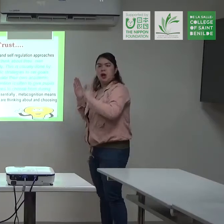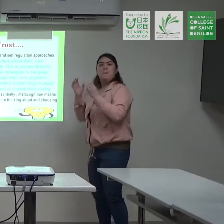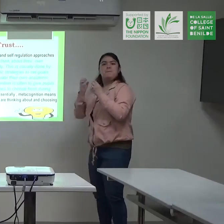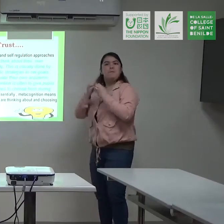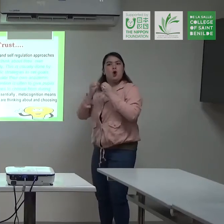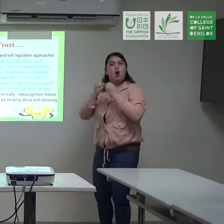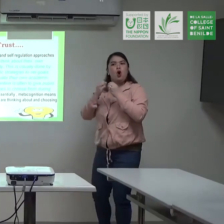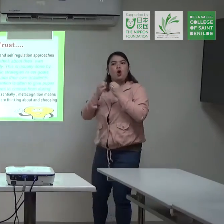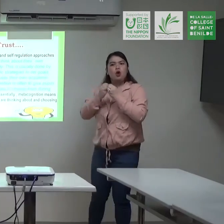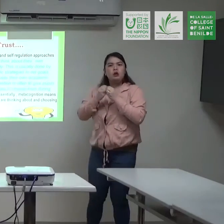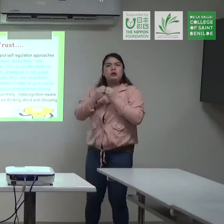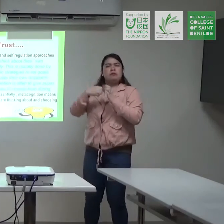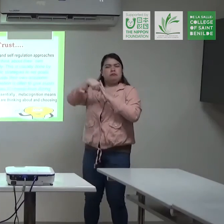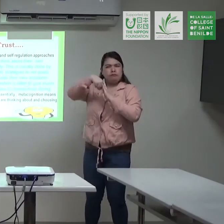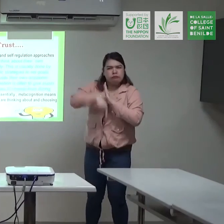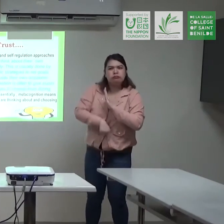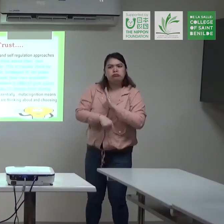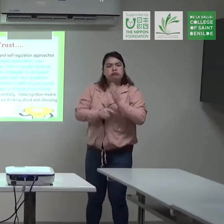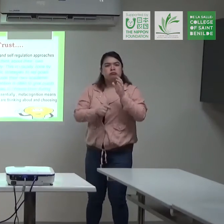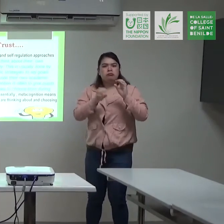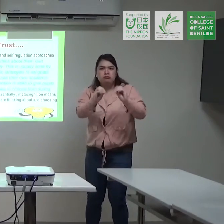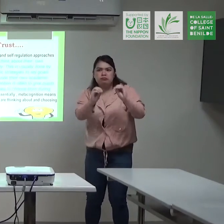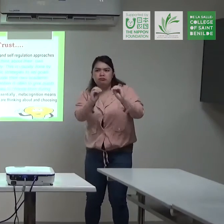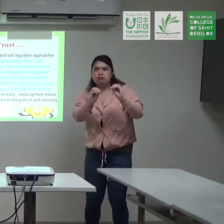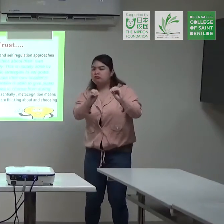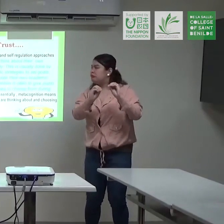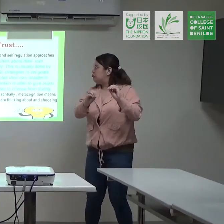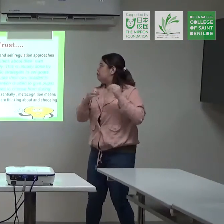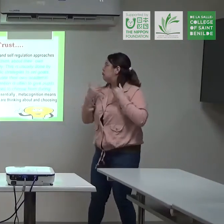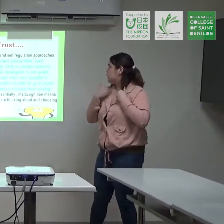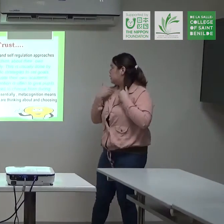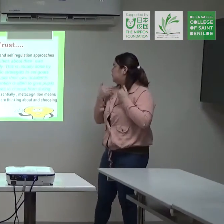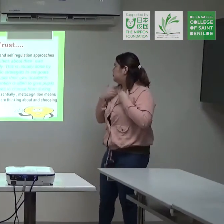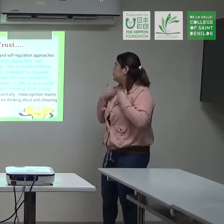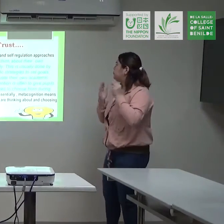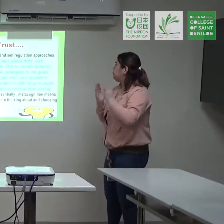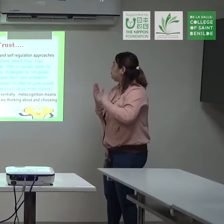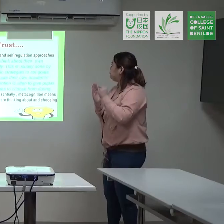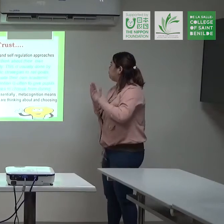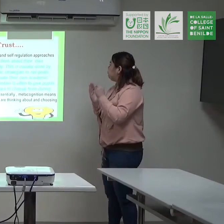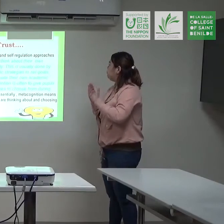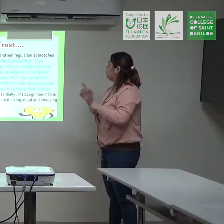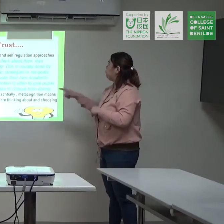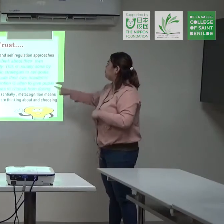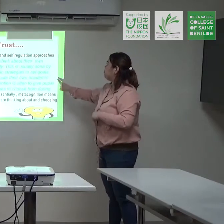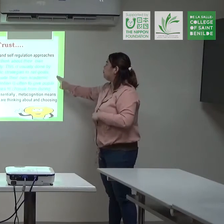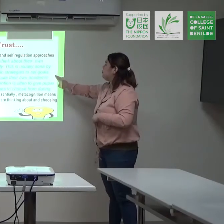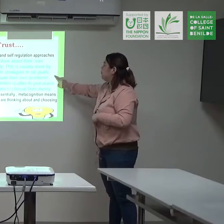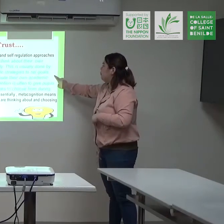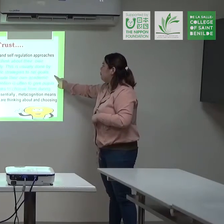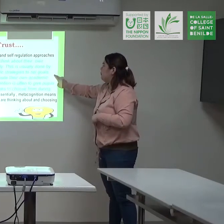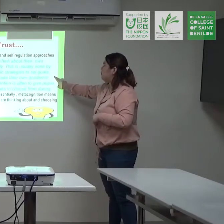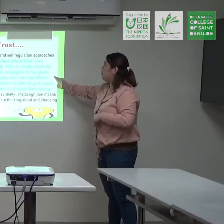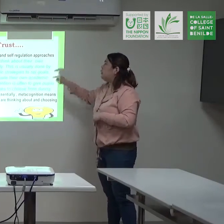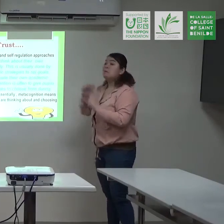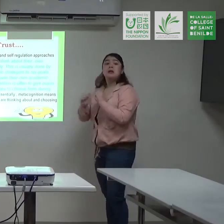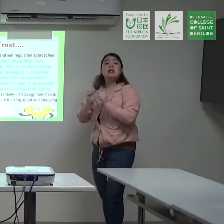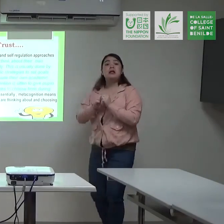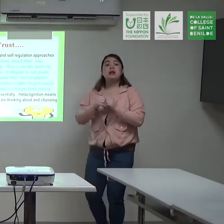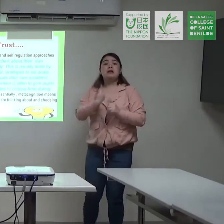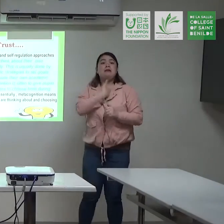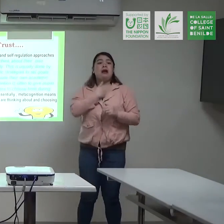more explicitly. This is usually done by teaching pupils specific